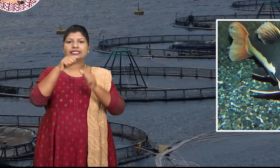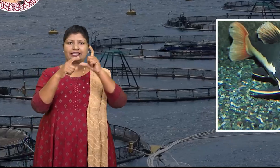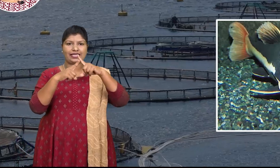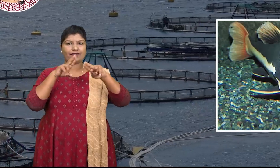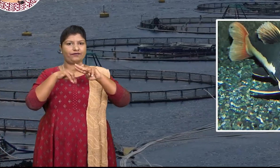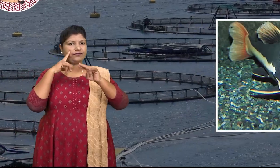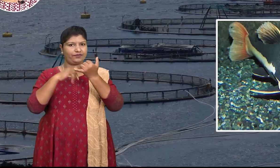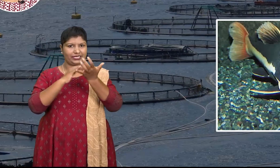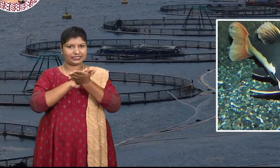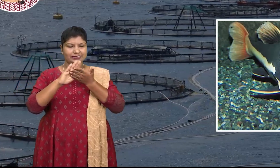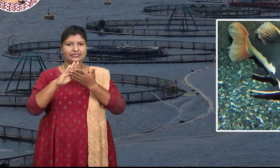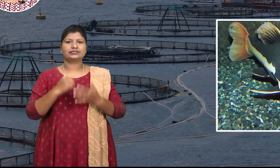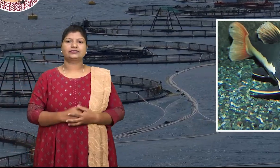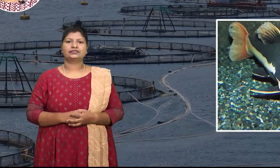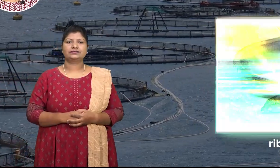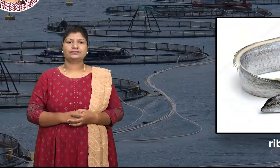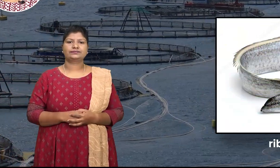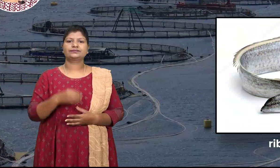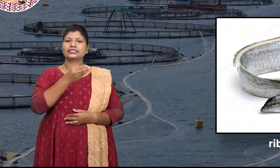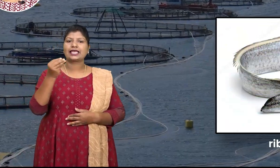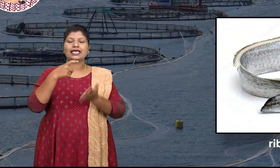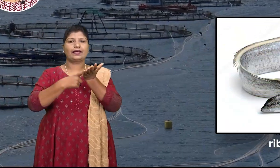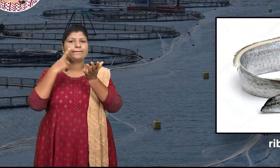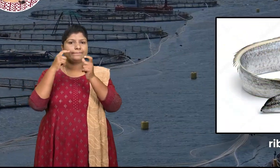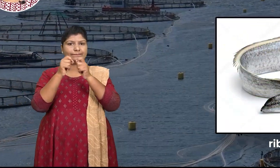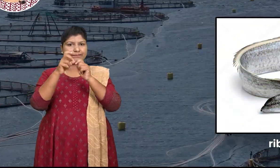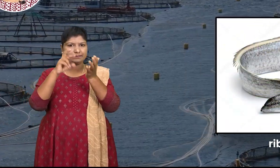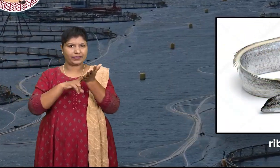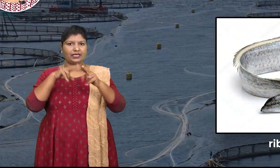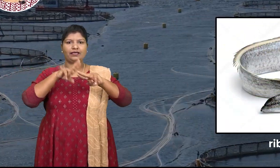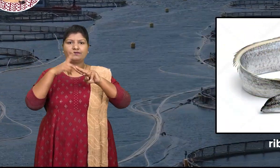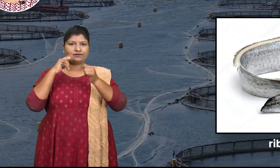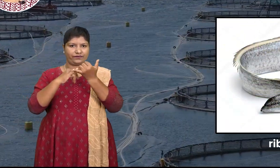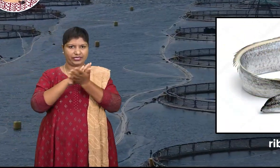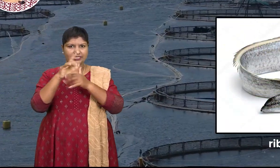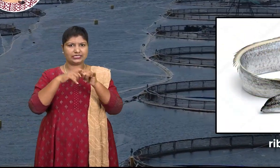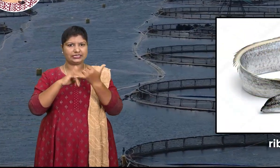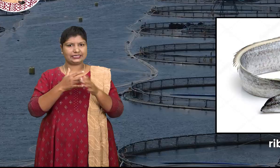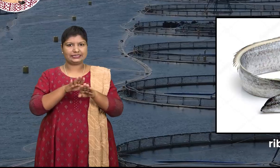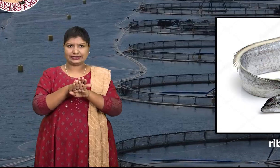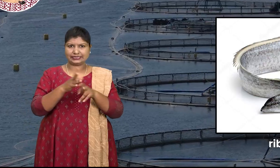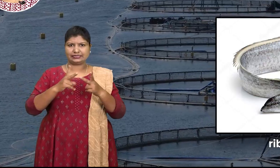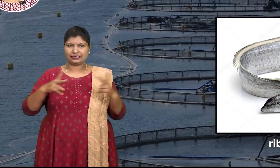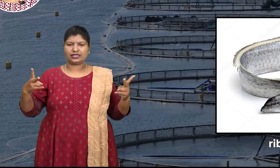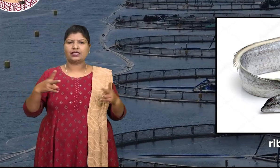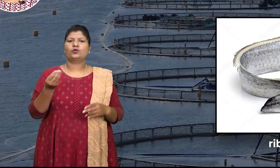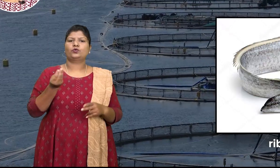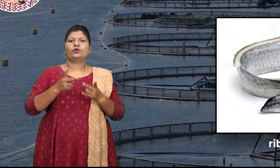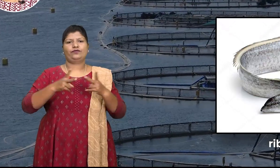catfish and ribbon fishes are some of the marine varieties.